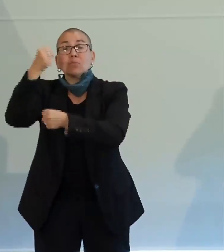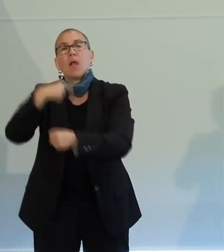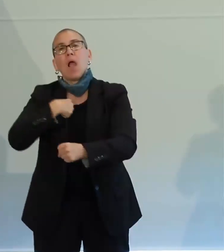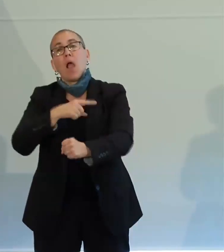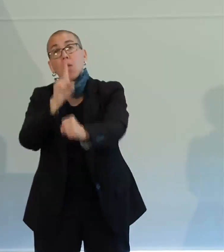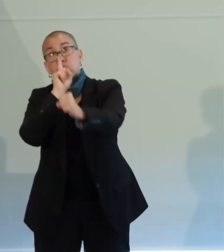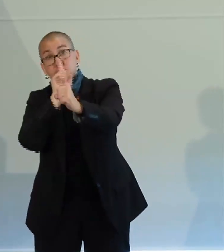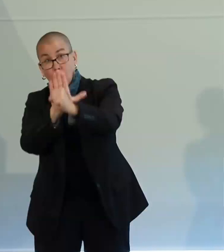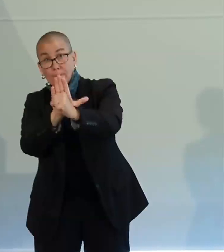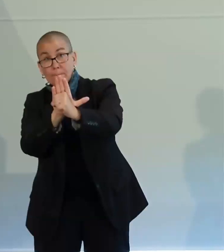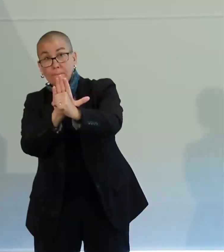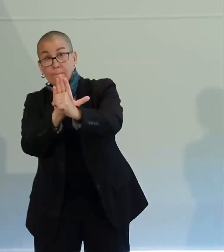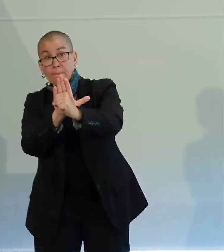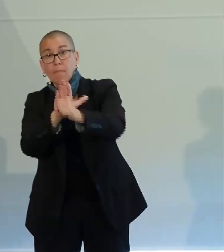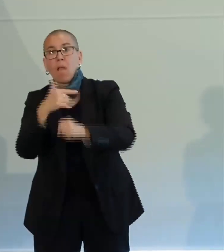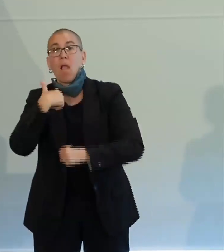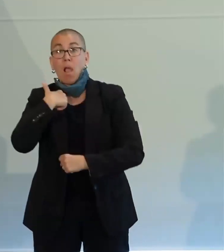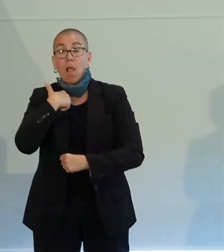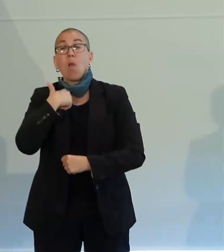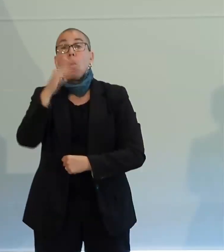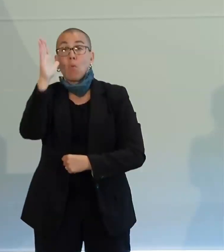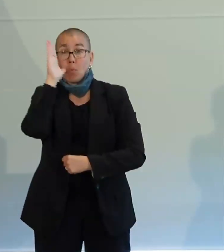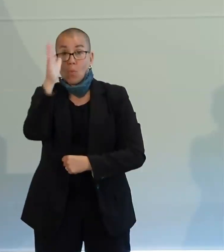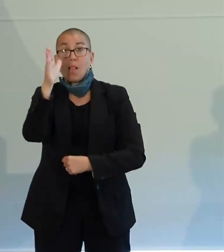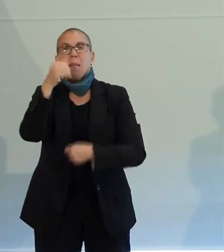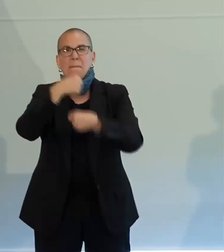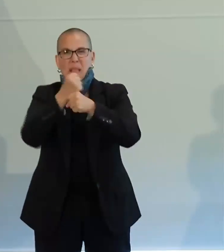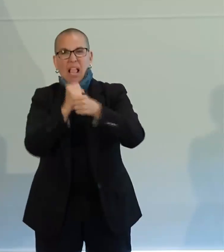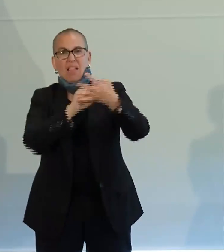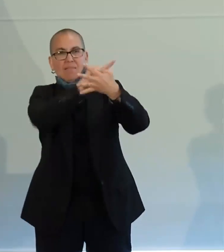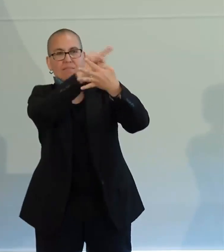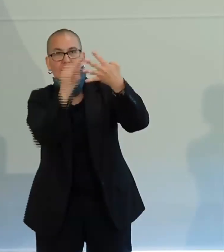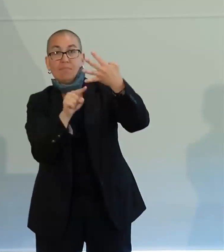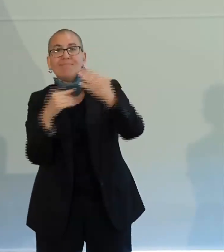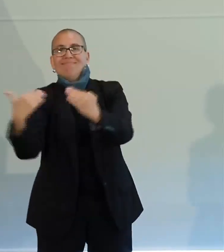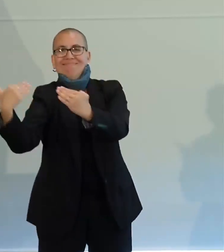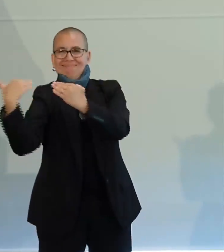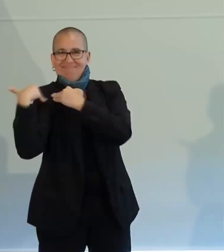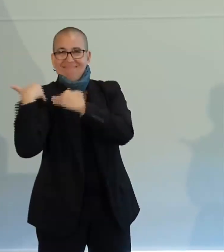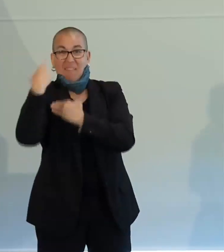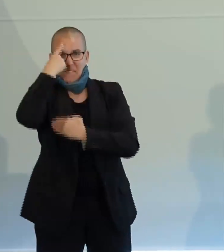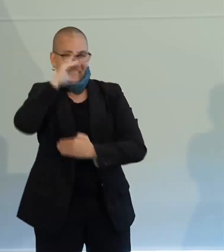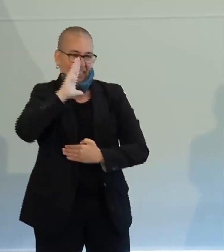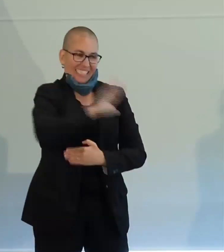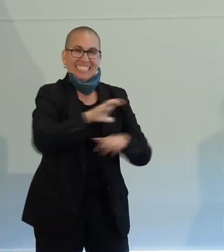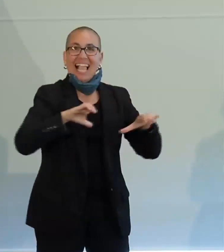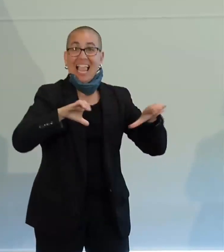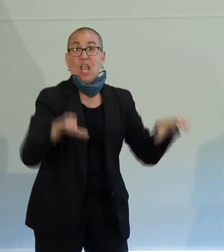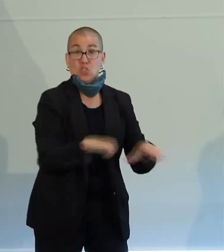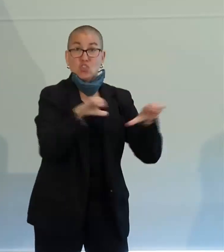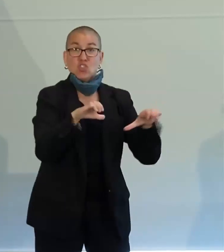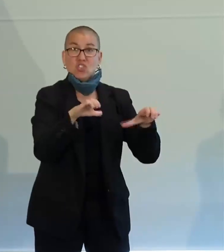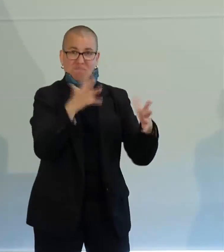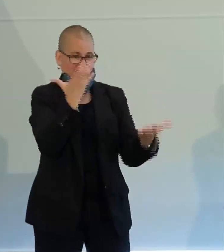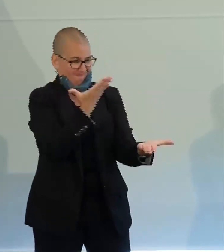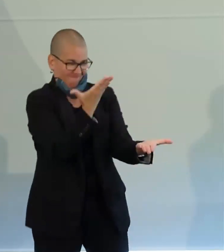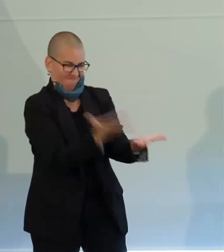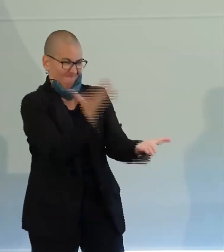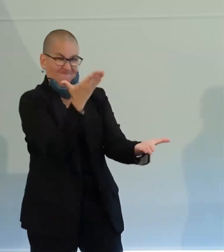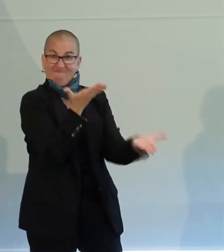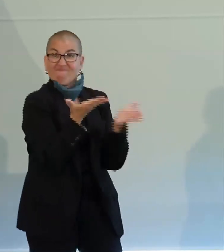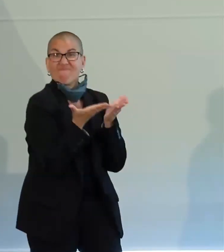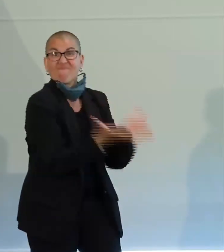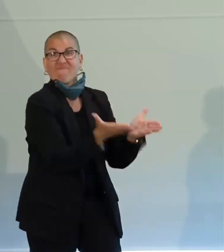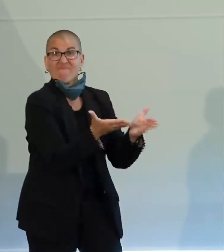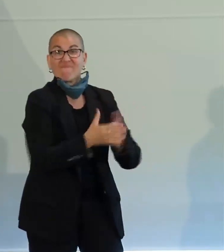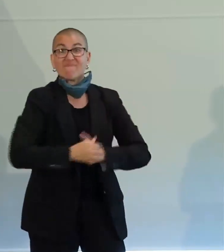to everyone accountable for the behavior that we can prove in a court, and that if I don't charge it, it means that we did not have the